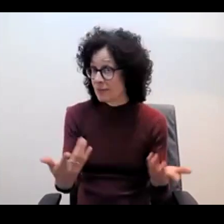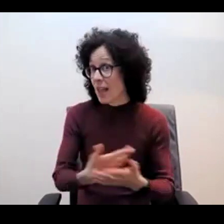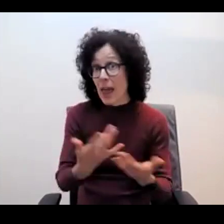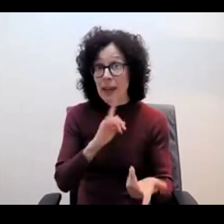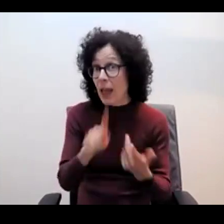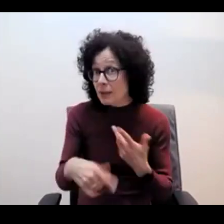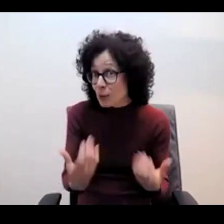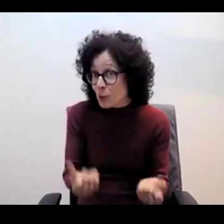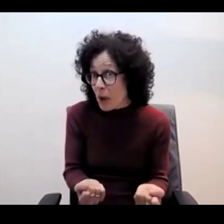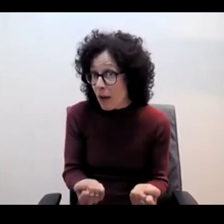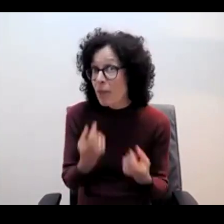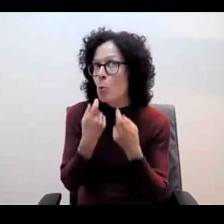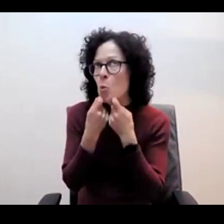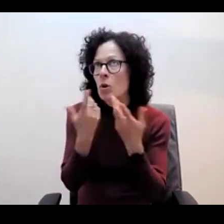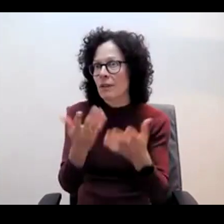would be wonderful.